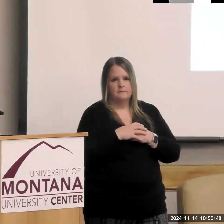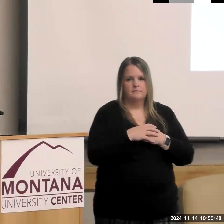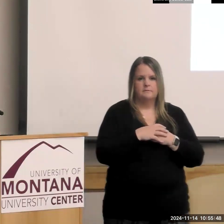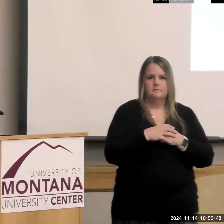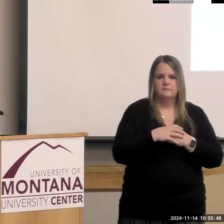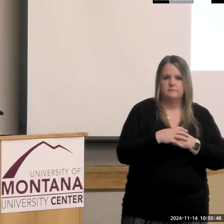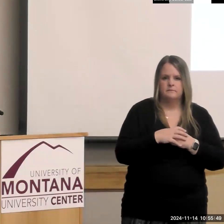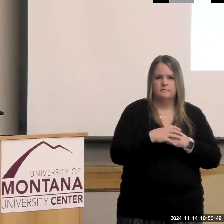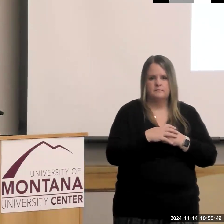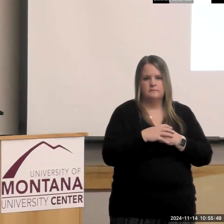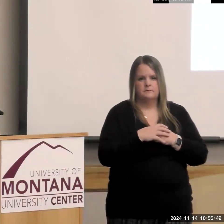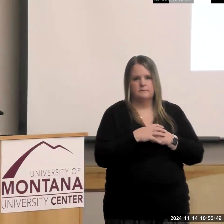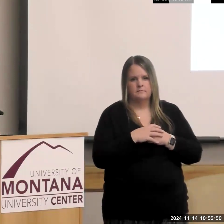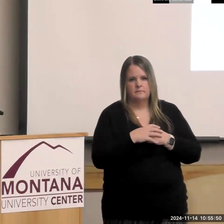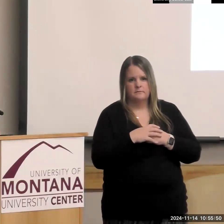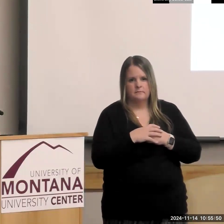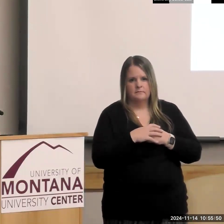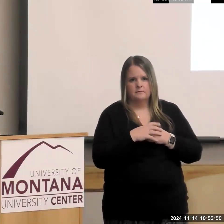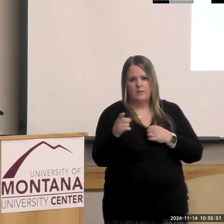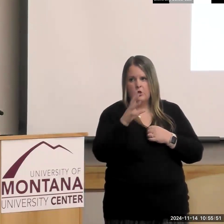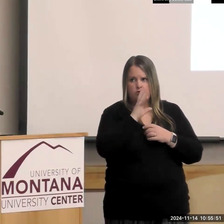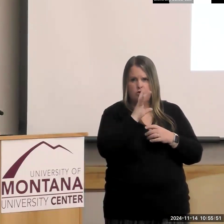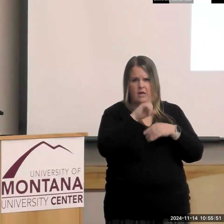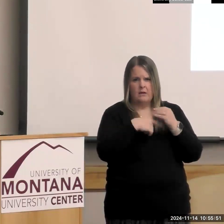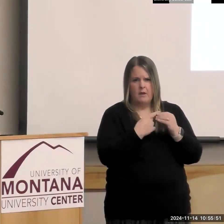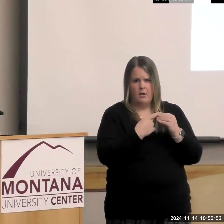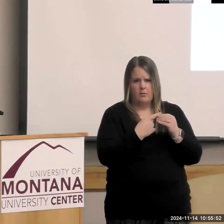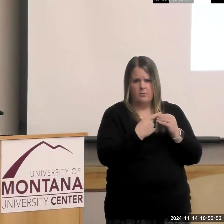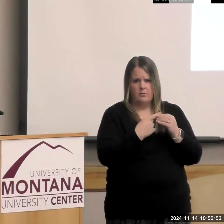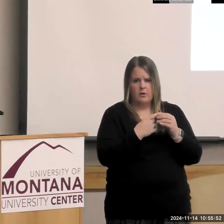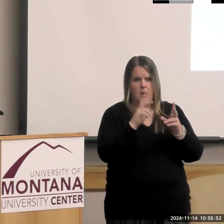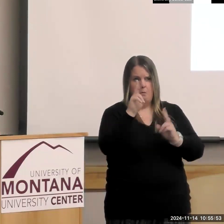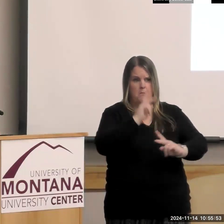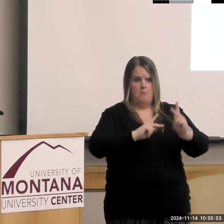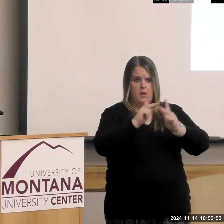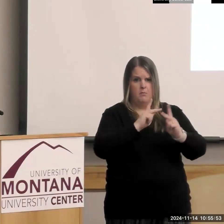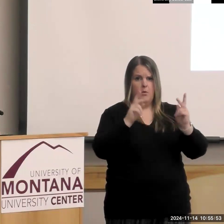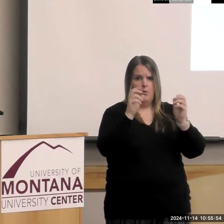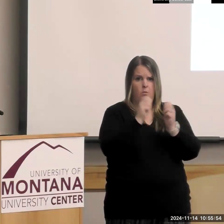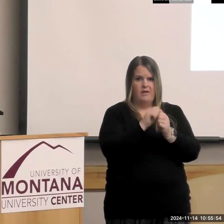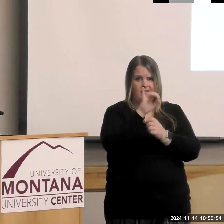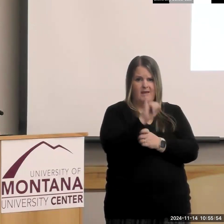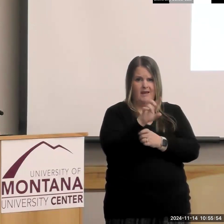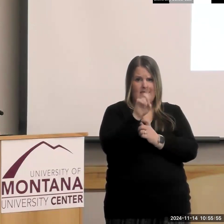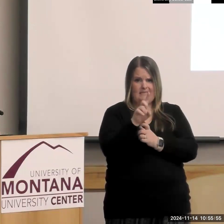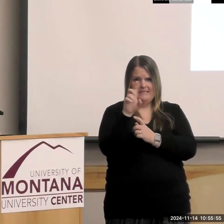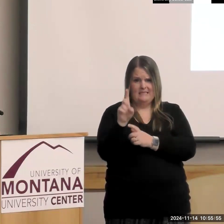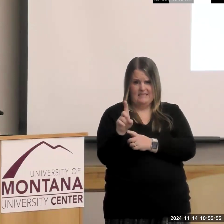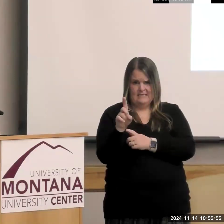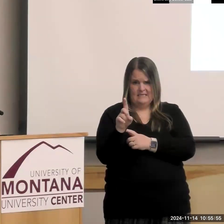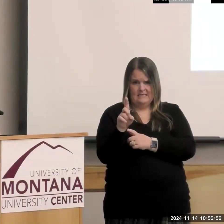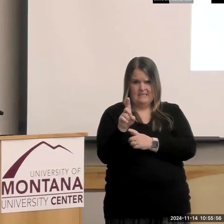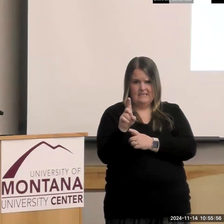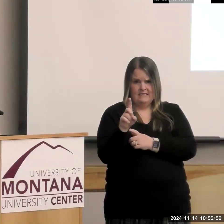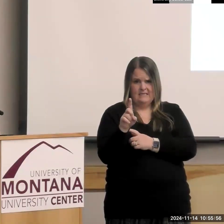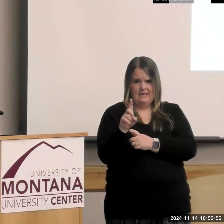Talking, I think you're on, just yeah. are you talking about people with intellectual and developmental disabilities being